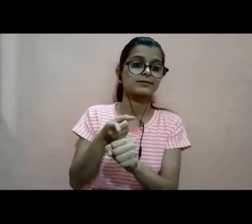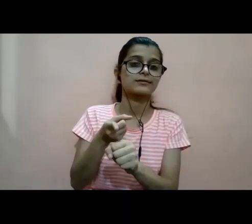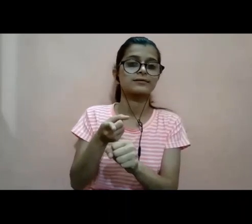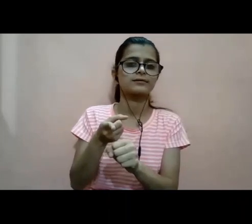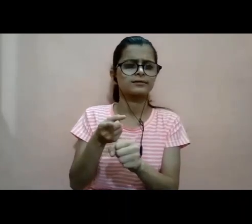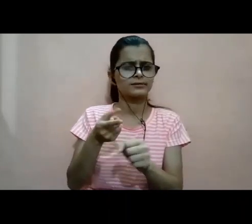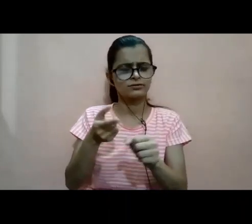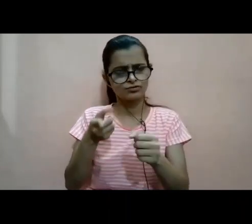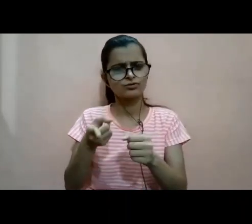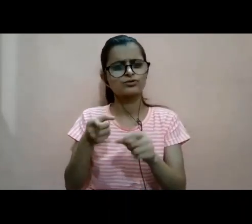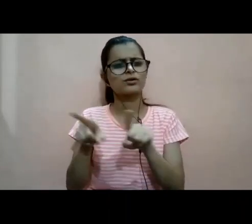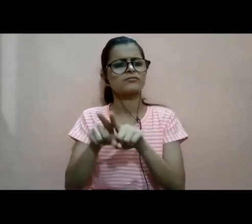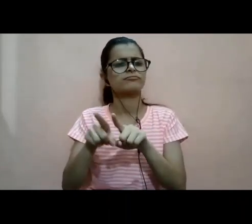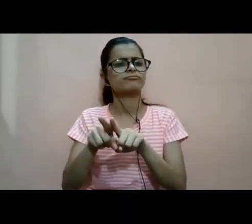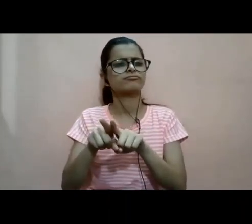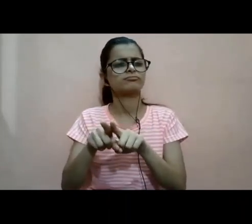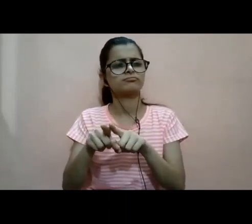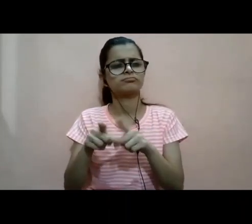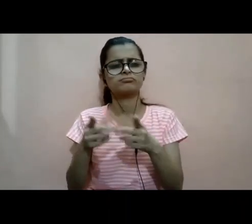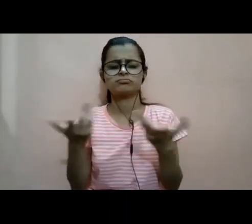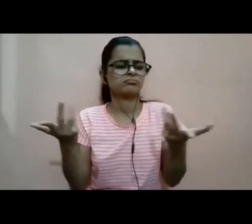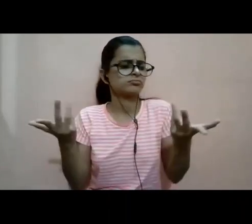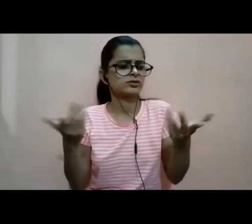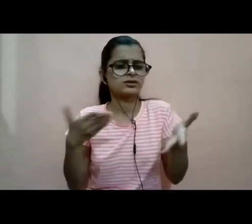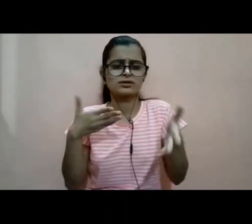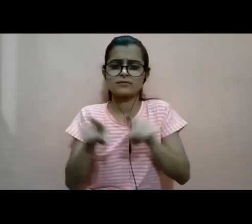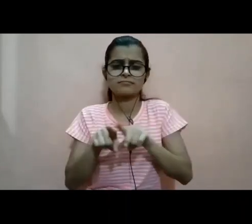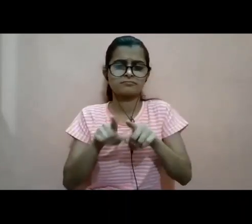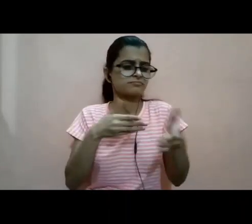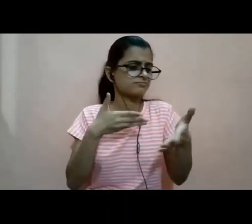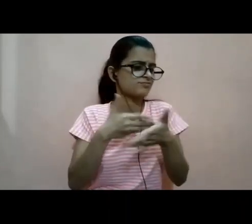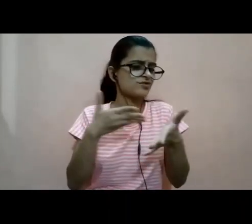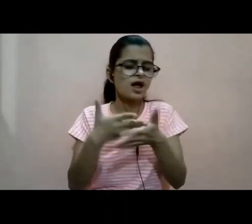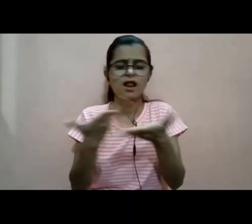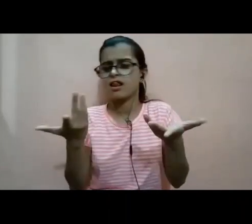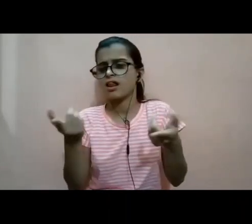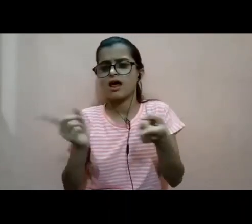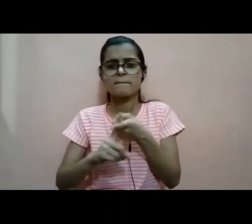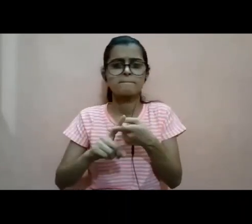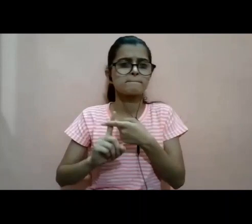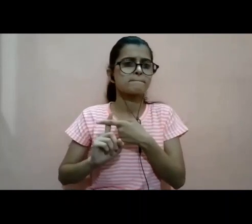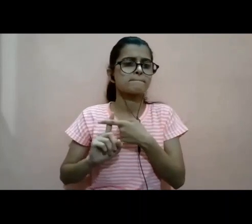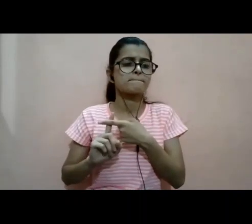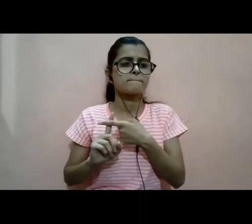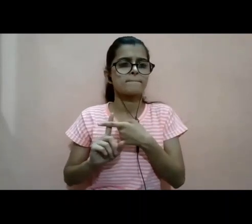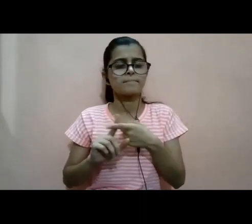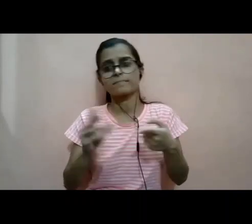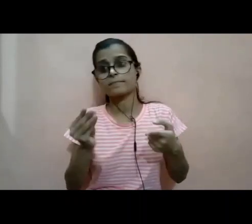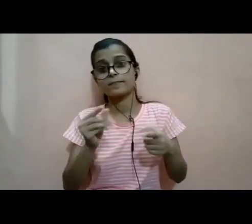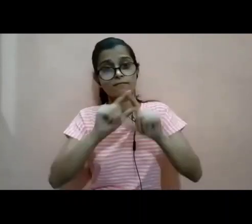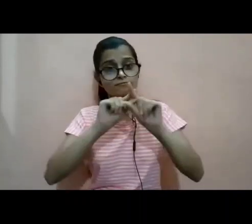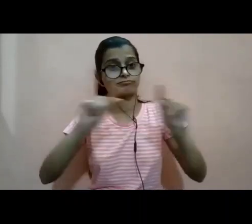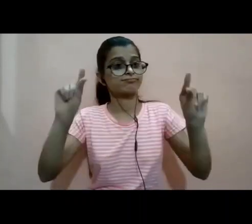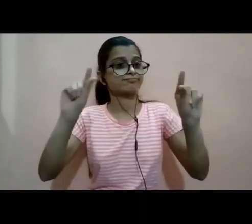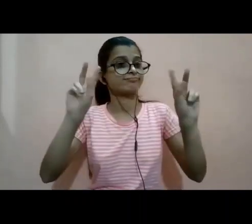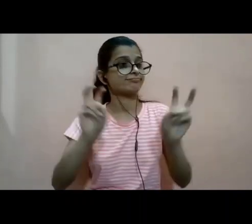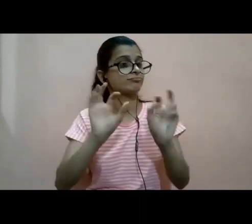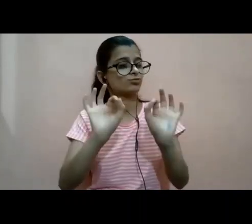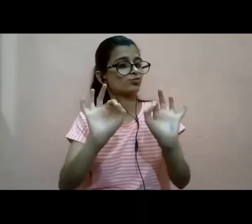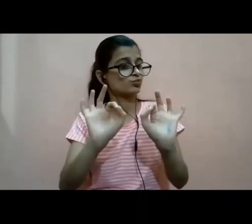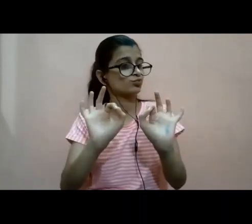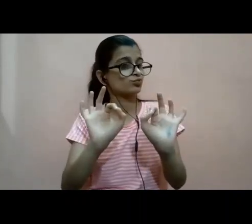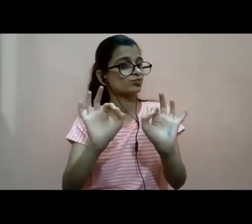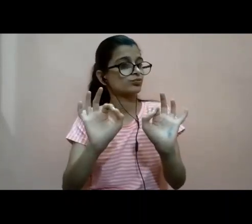challenge that, well, maybe even create other gaps, maybe to challenge the subject. So there's a lovely phrase that comes out